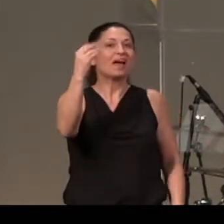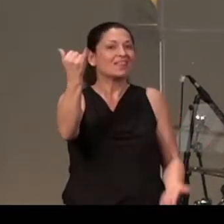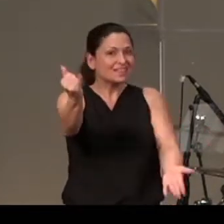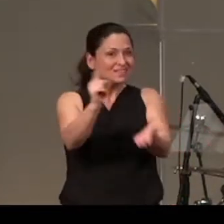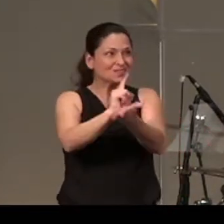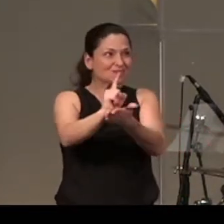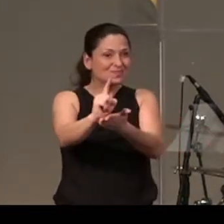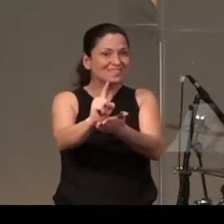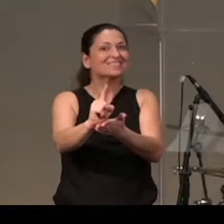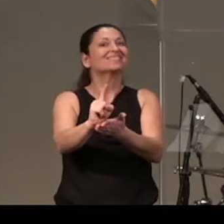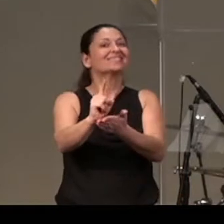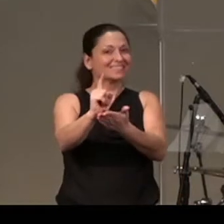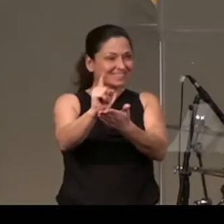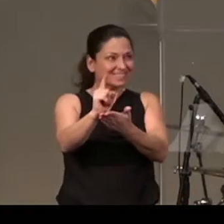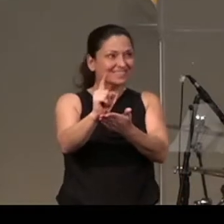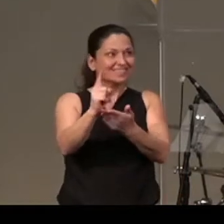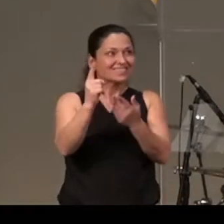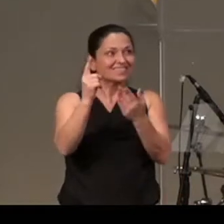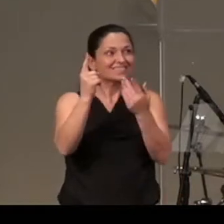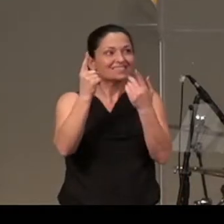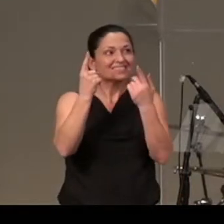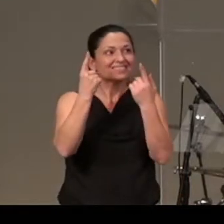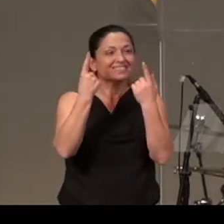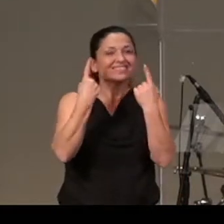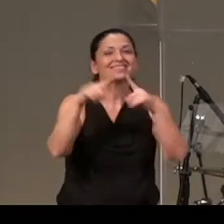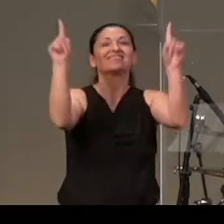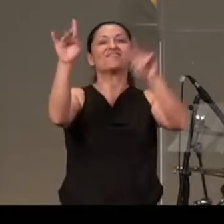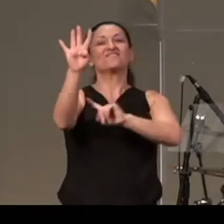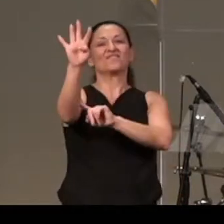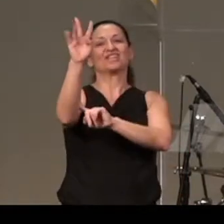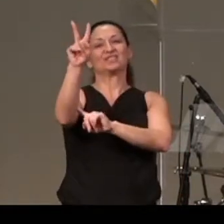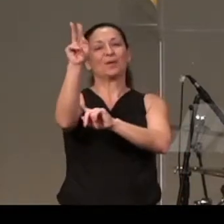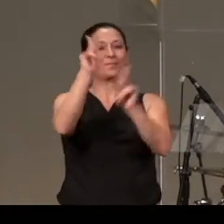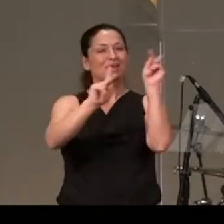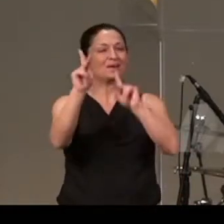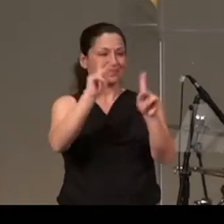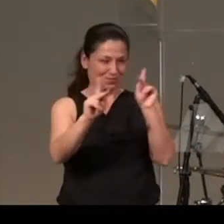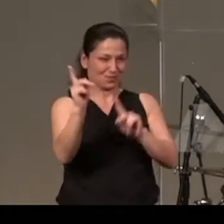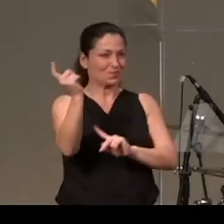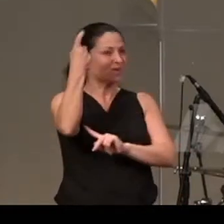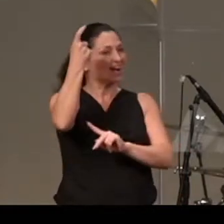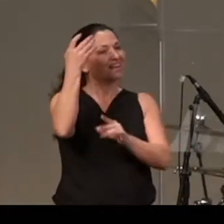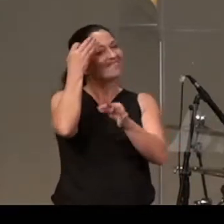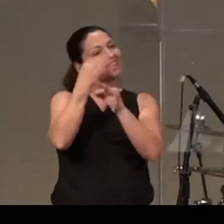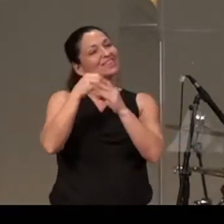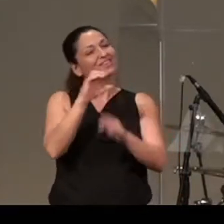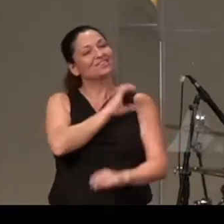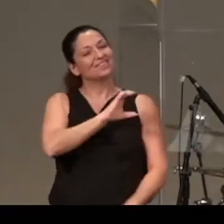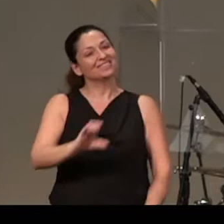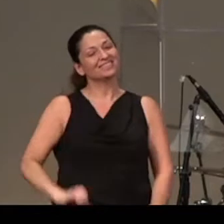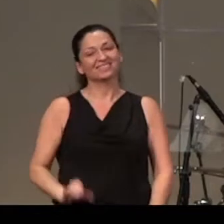led someone to faith in Christ. And we had 42 people who had won someone to faith in Christ. And we rejoice with that.